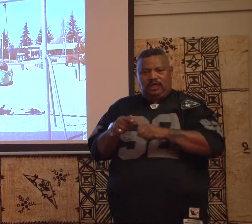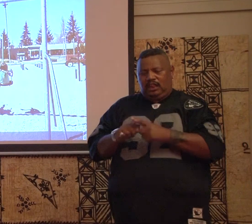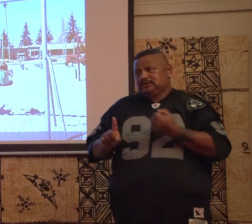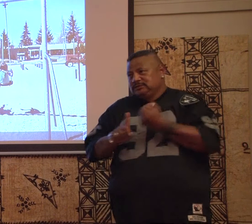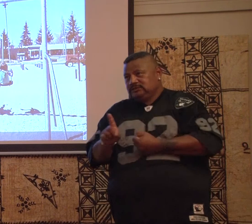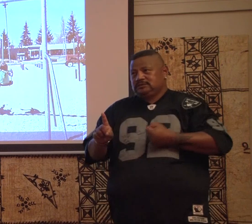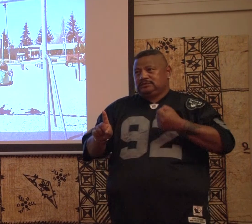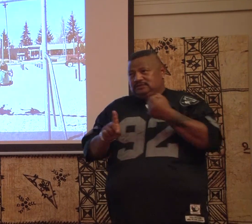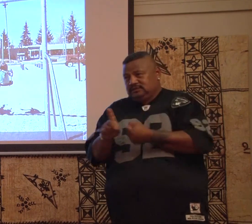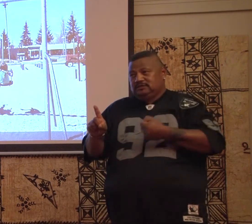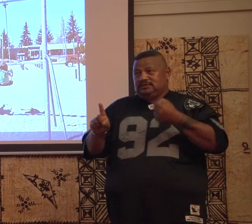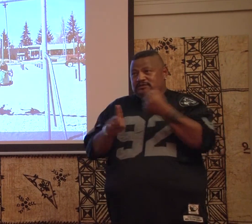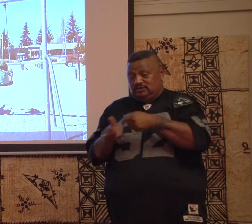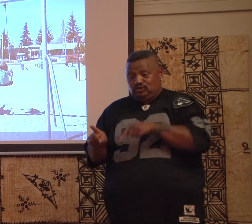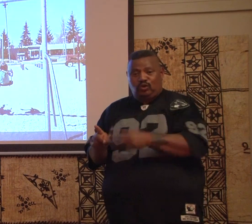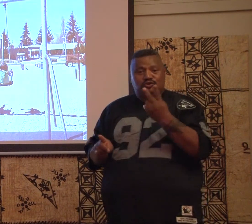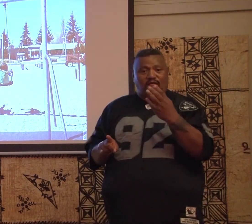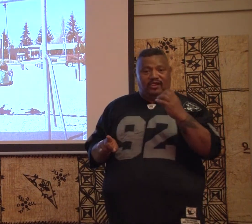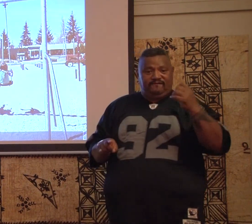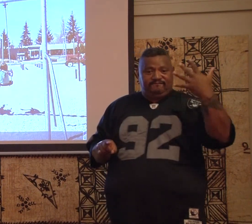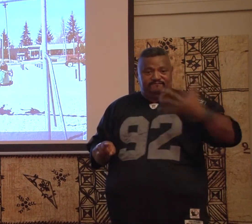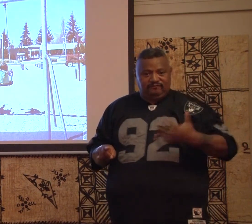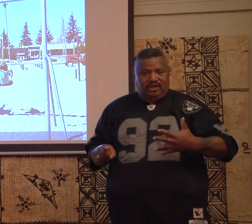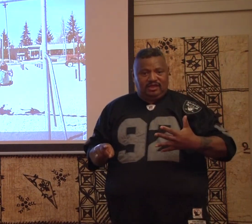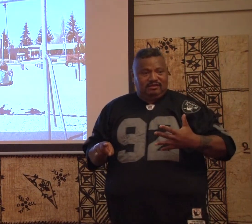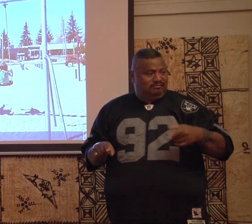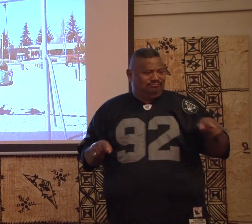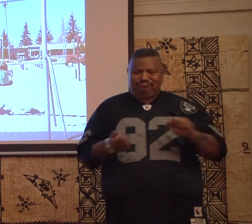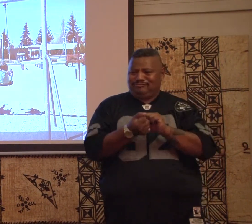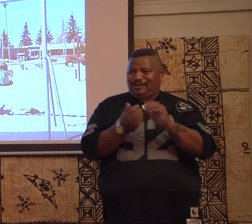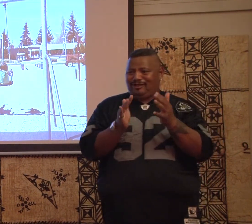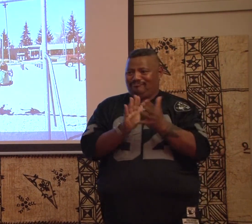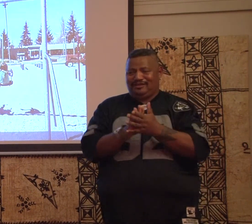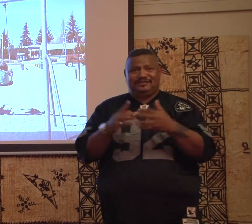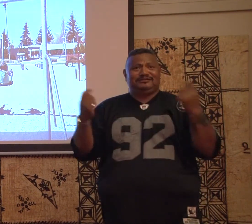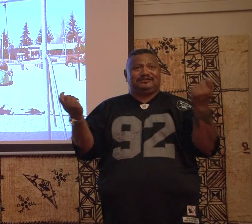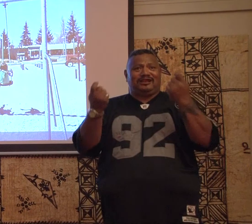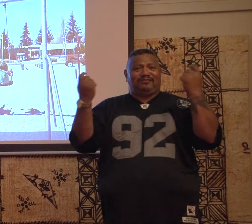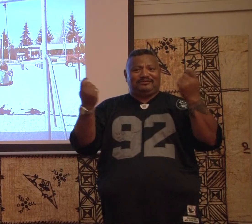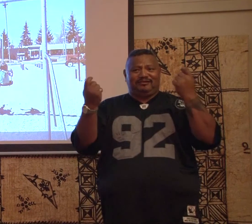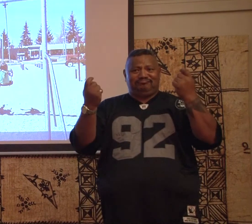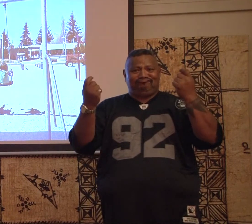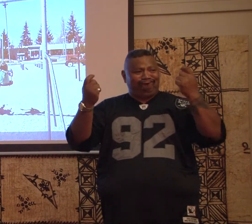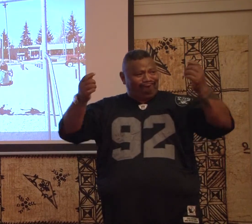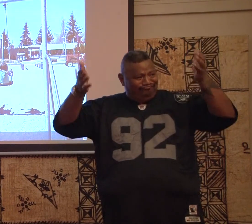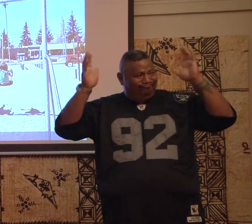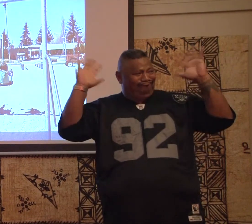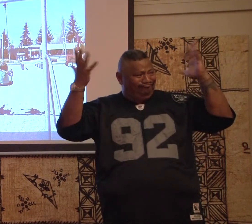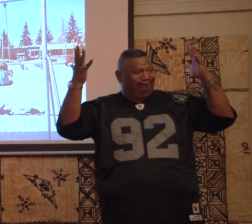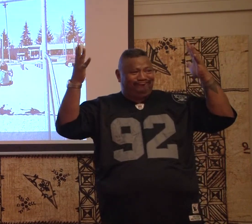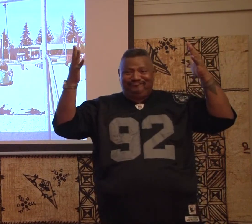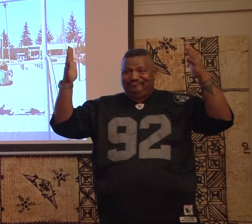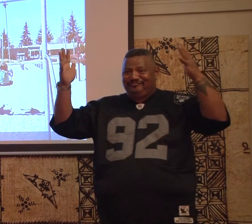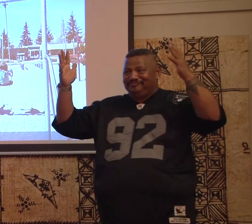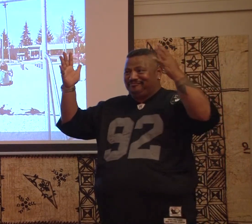that's fantastic. We're still fighting and fighting until now, 2015, here we are